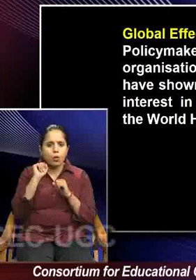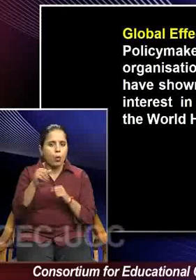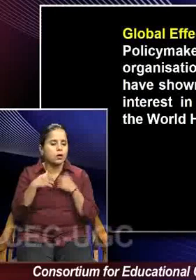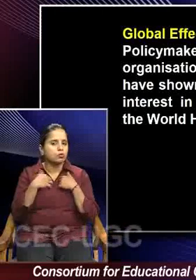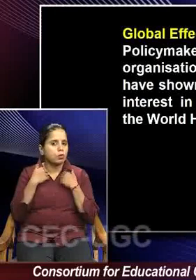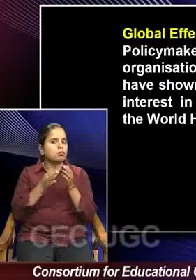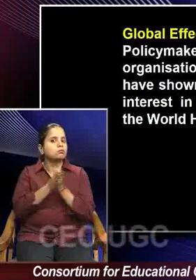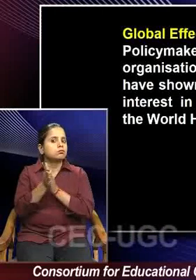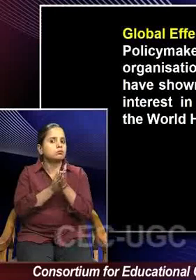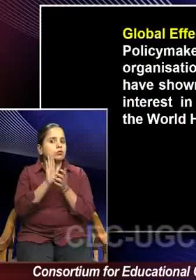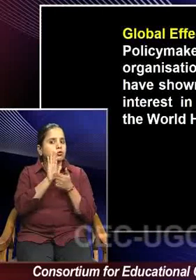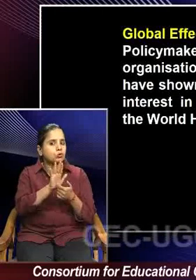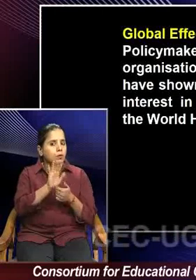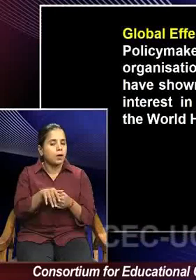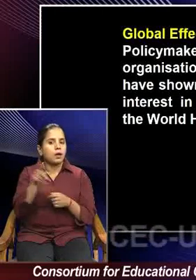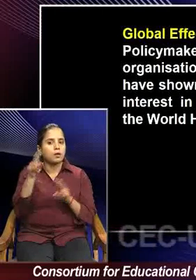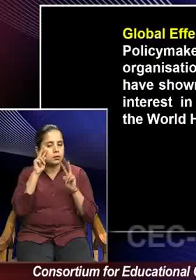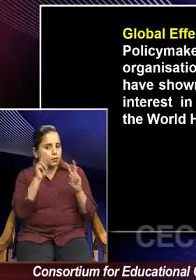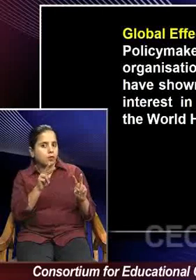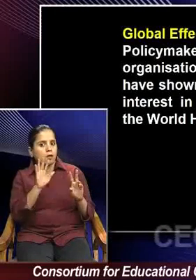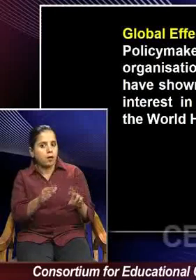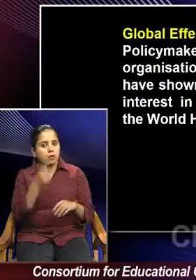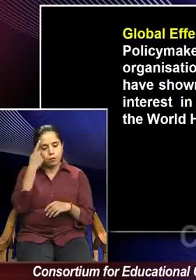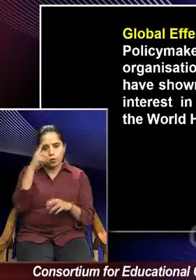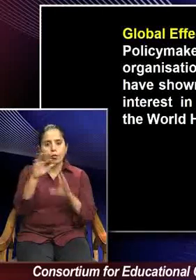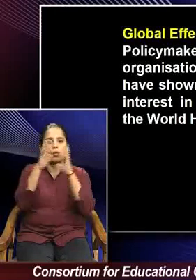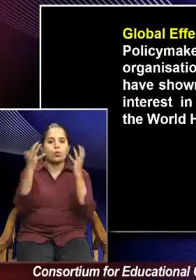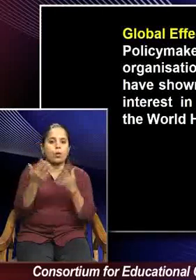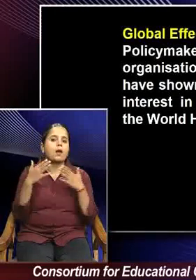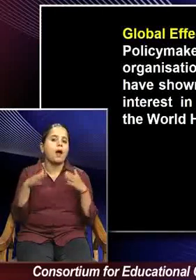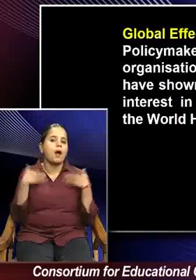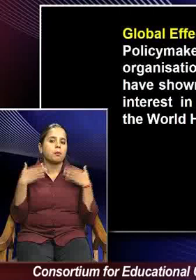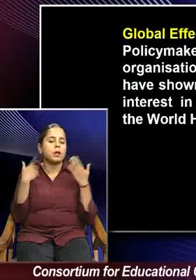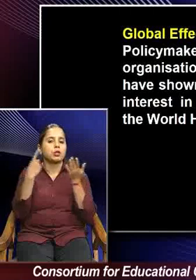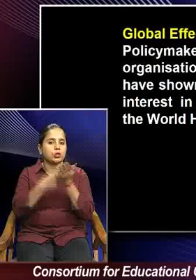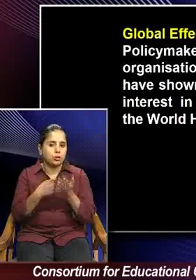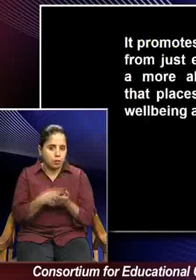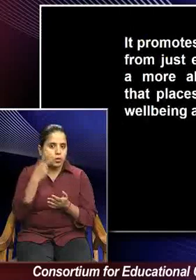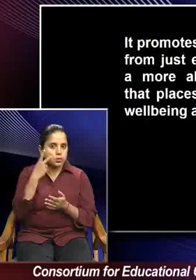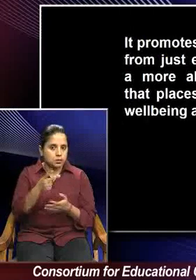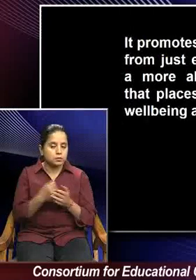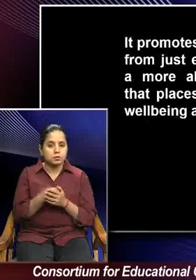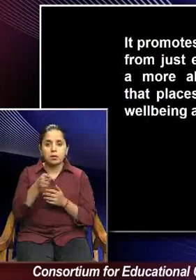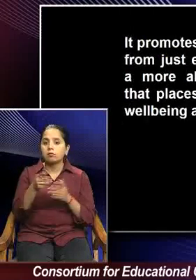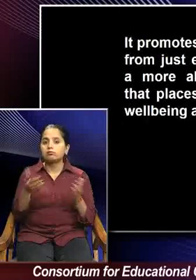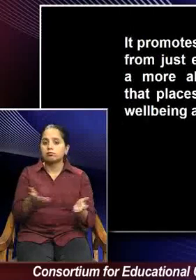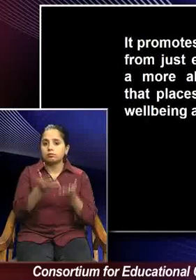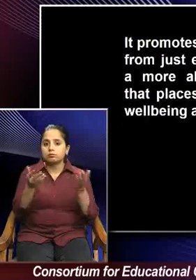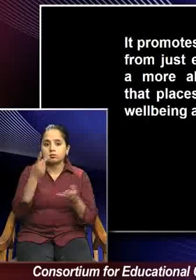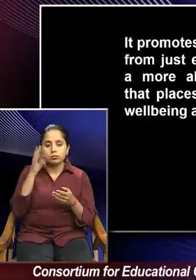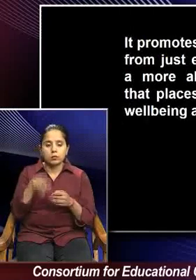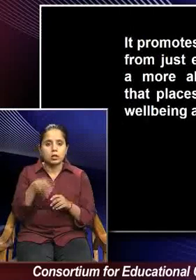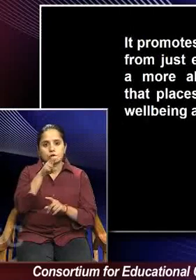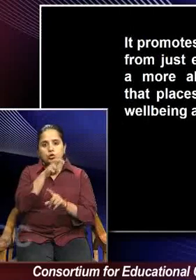interest in the acknowledgement for the World Happiness Reports. It promotes a